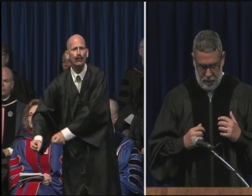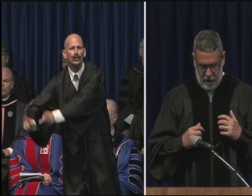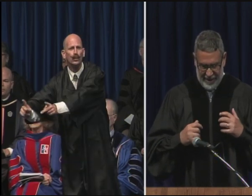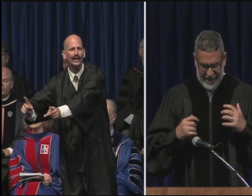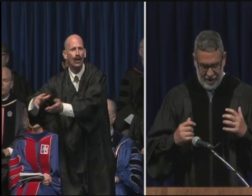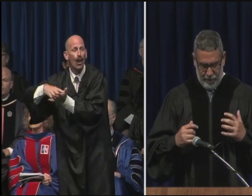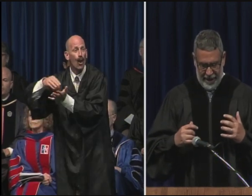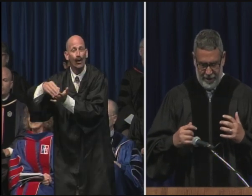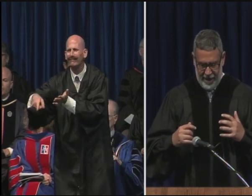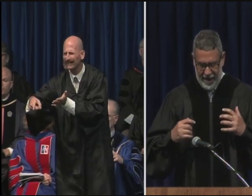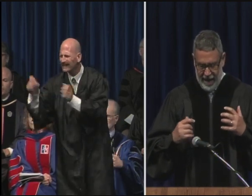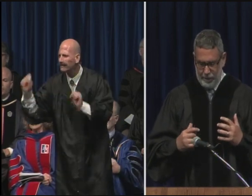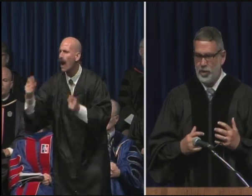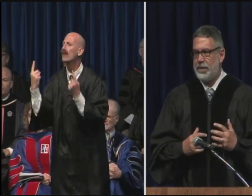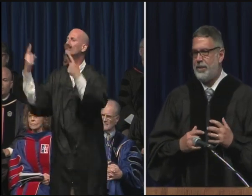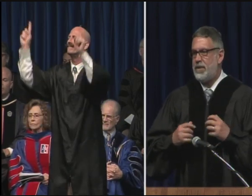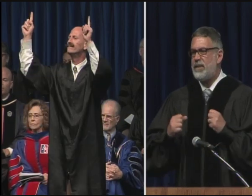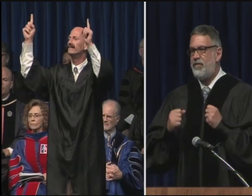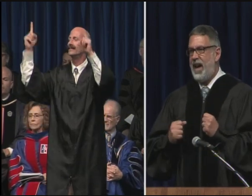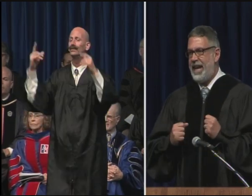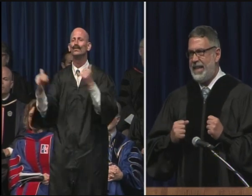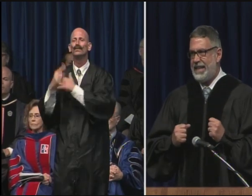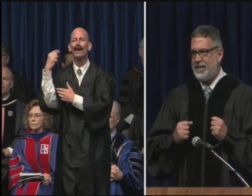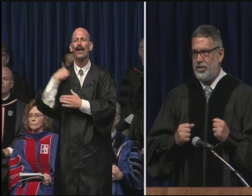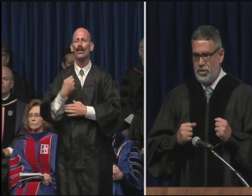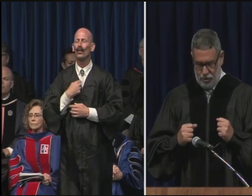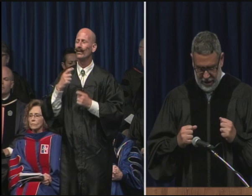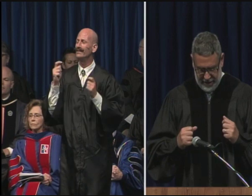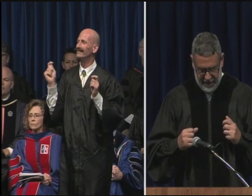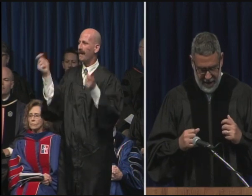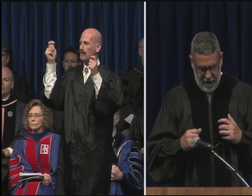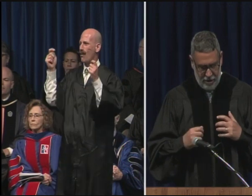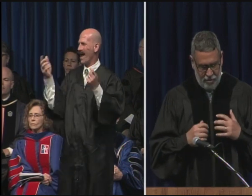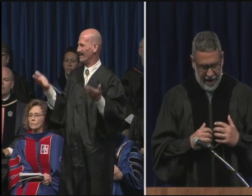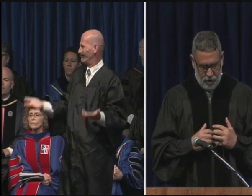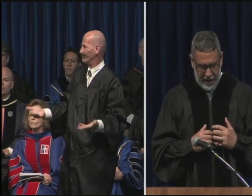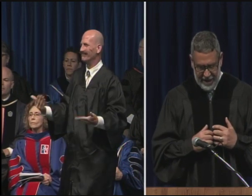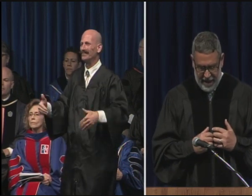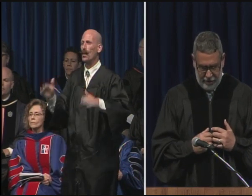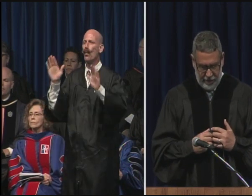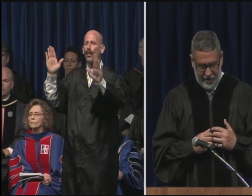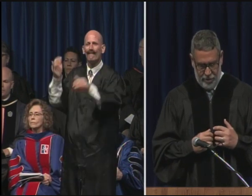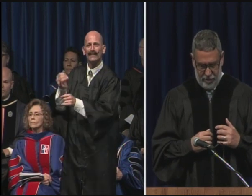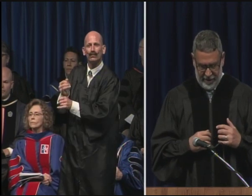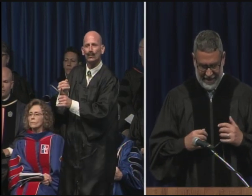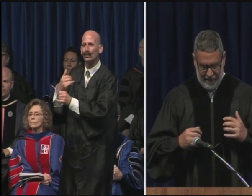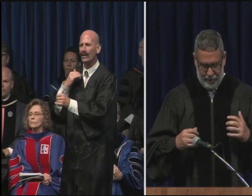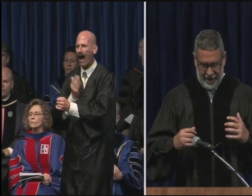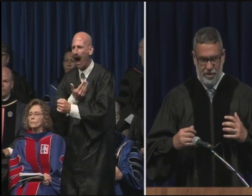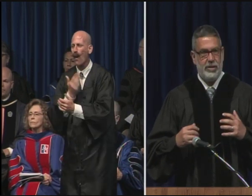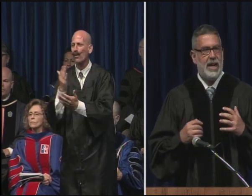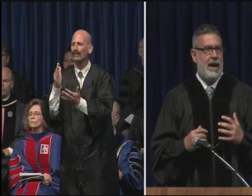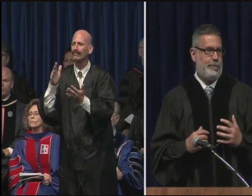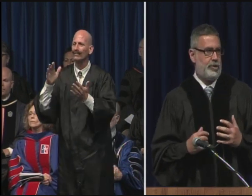are celebrating the accomplishments of this fine institution's graduate and doctoral students, celebrating your